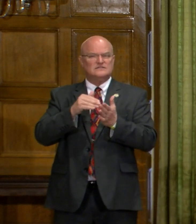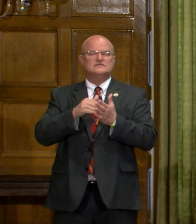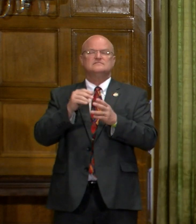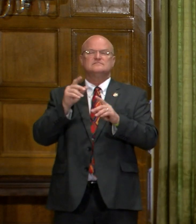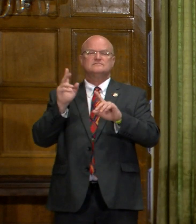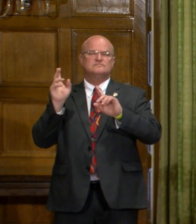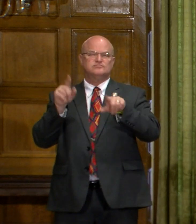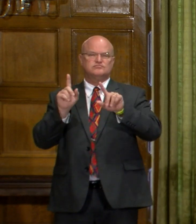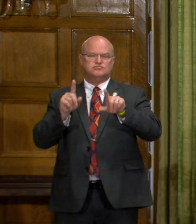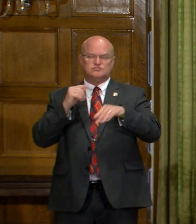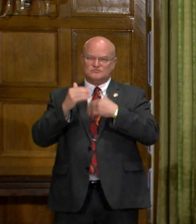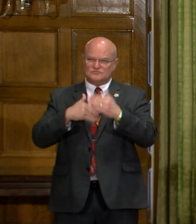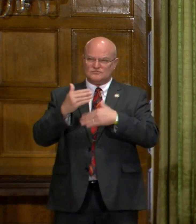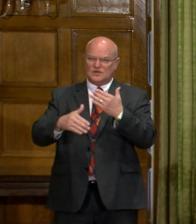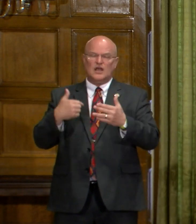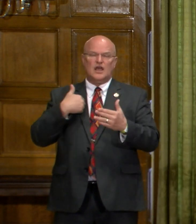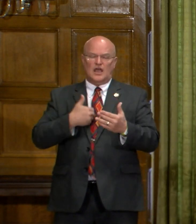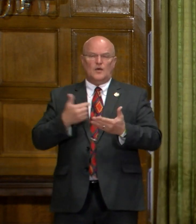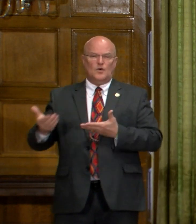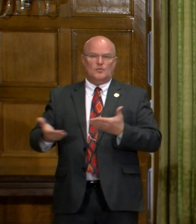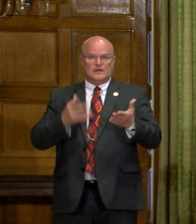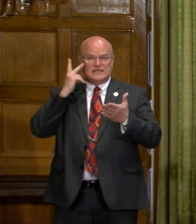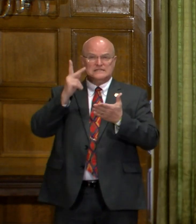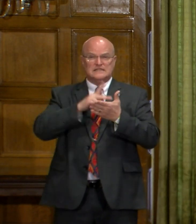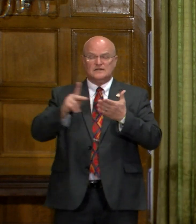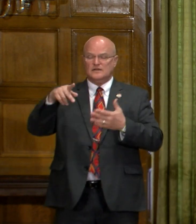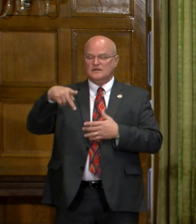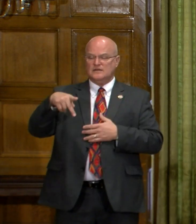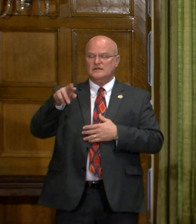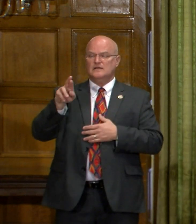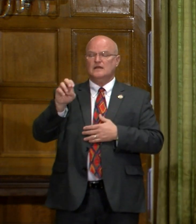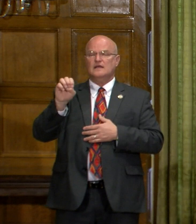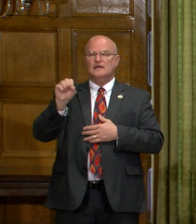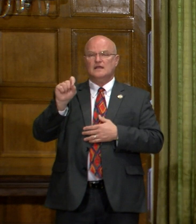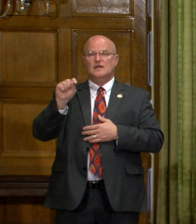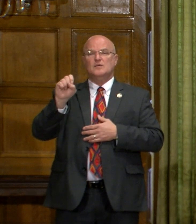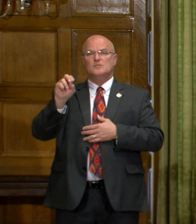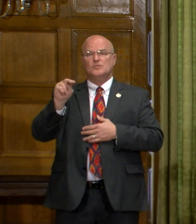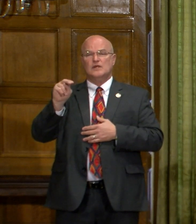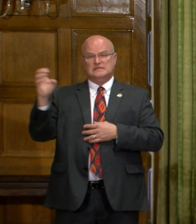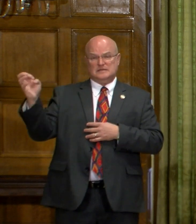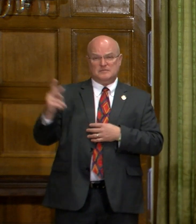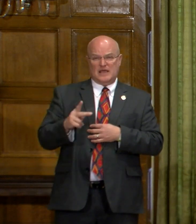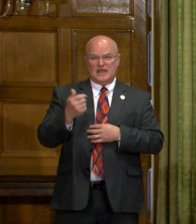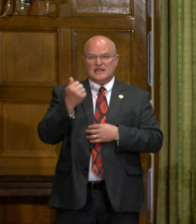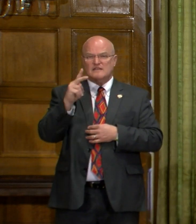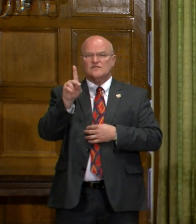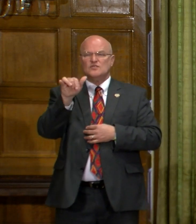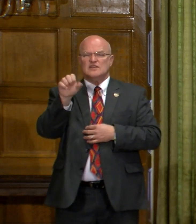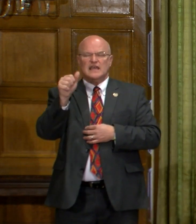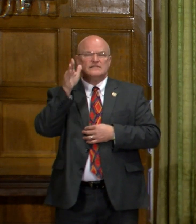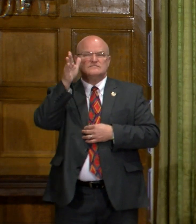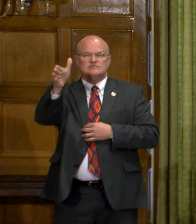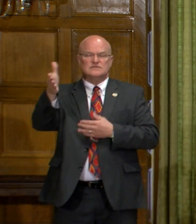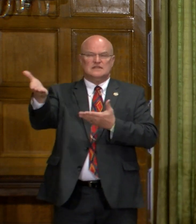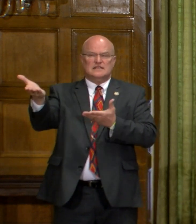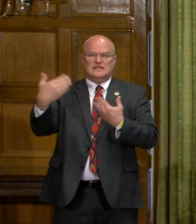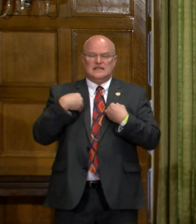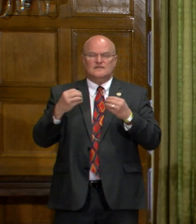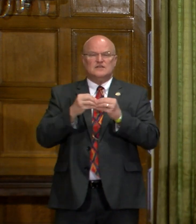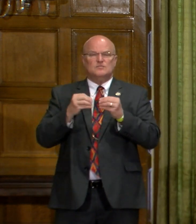they need to stick with it. And we'll bring Secretary Preston back in a couple days to give a more